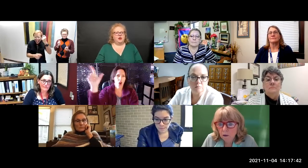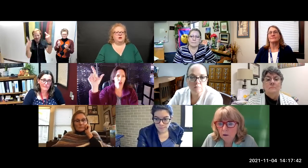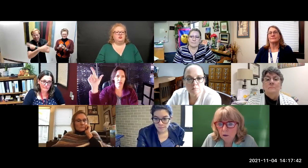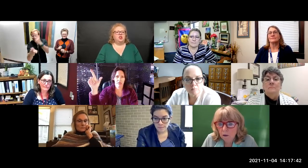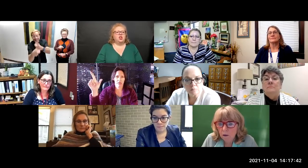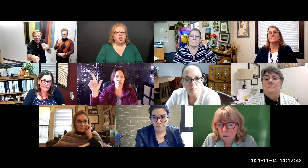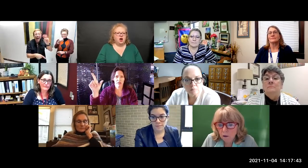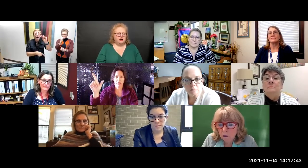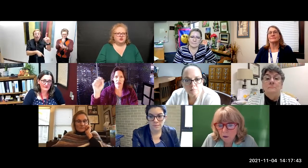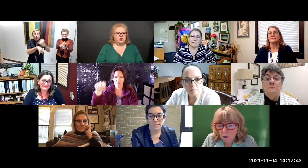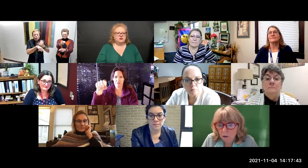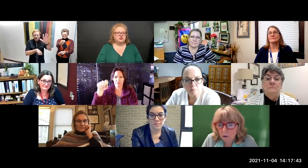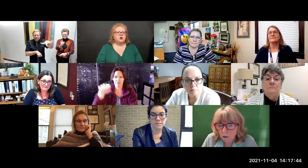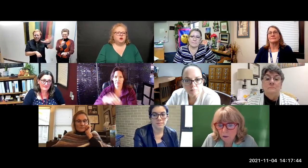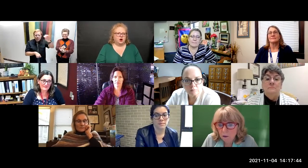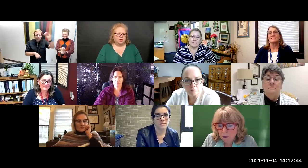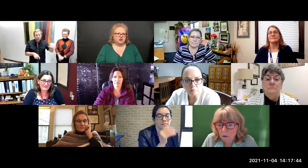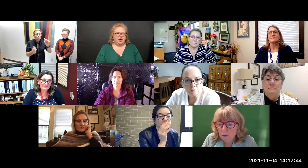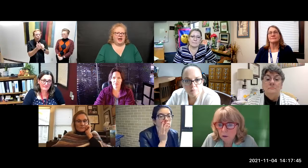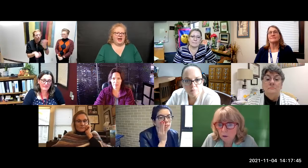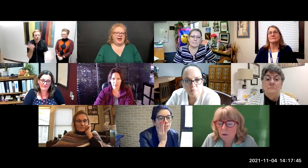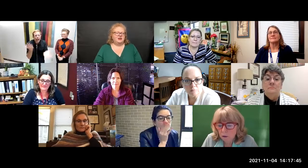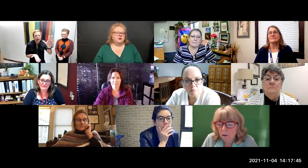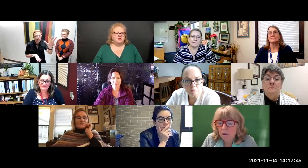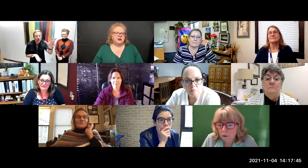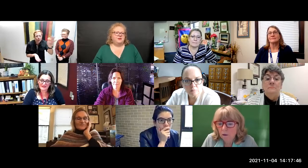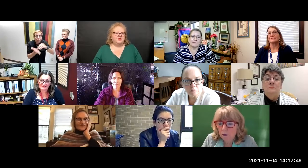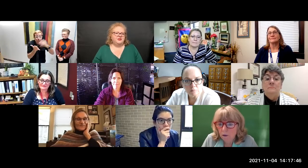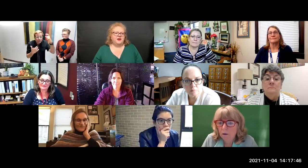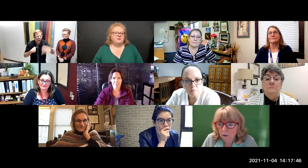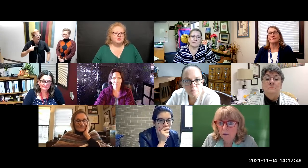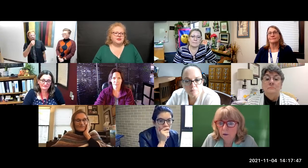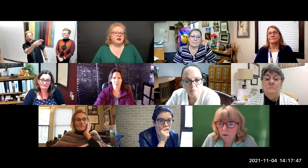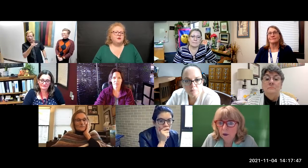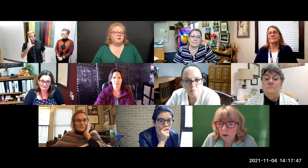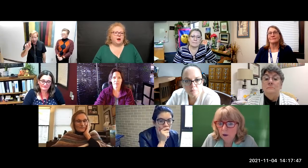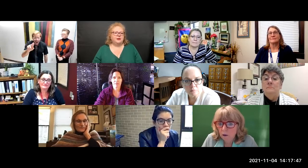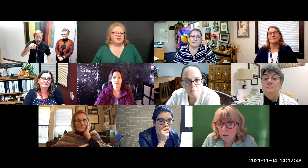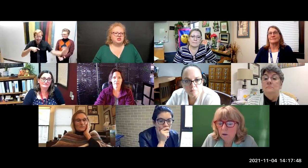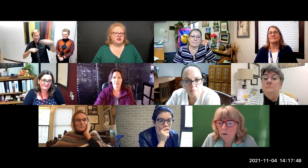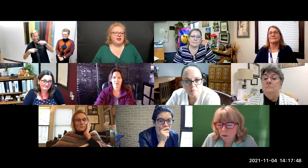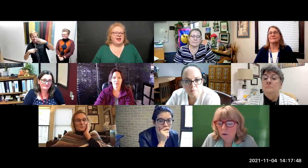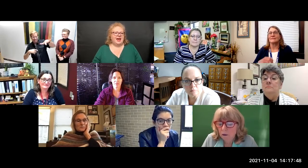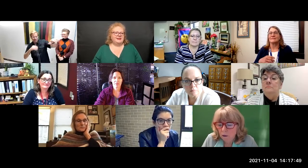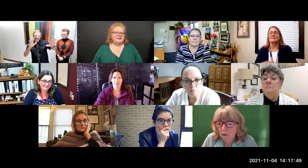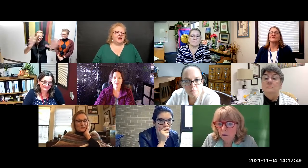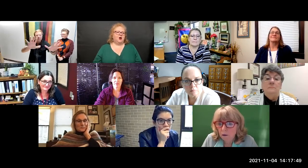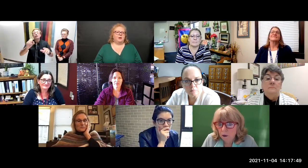are large. We are so large. And, we're talking about 55% of the population. And it's like, oh my